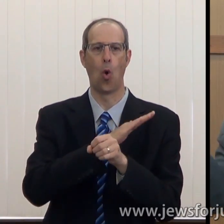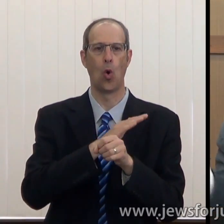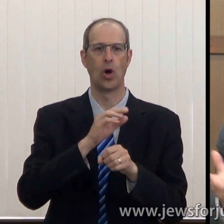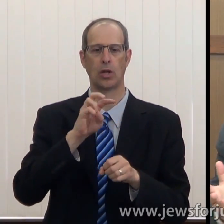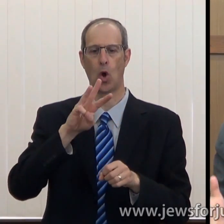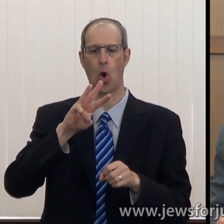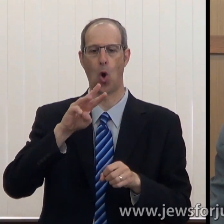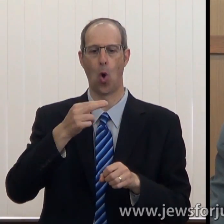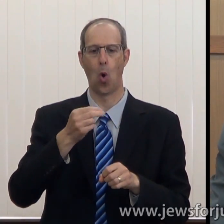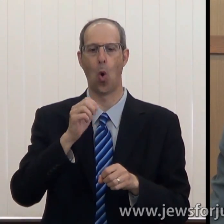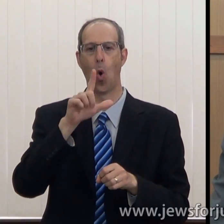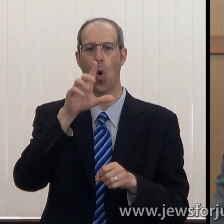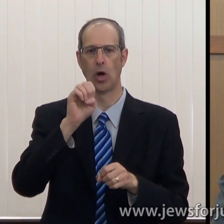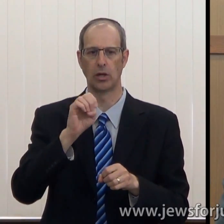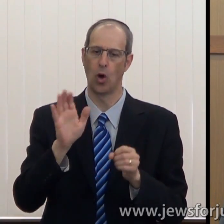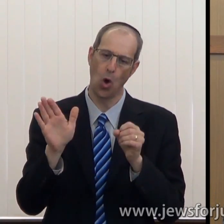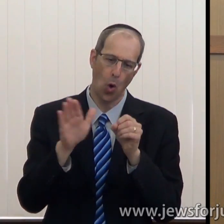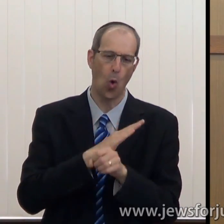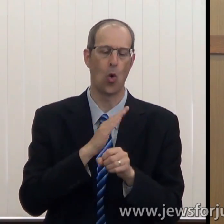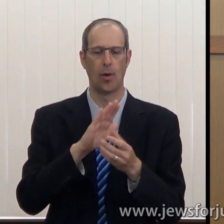become a whole person.